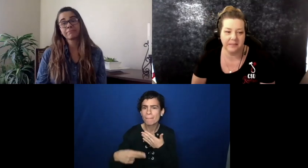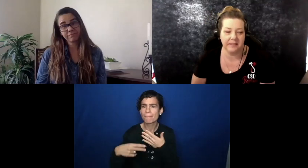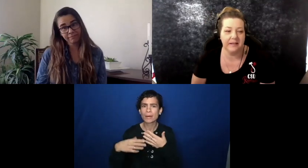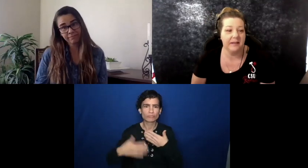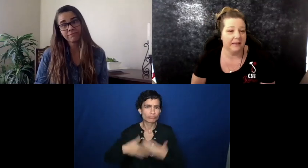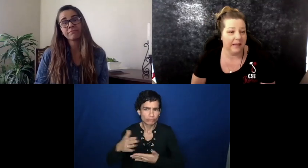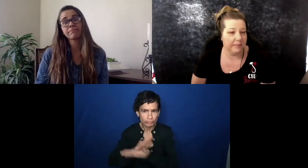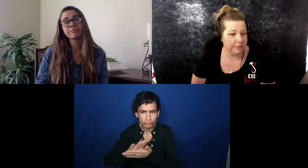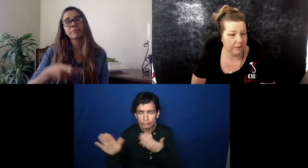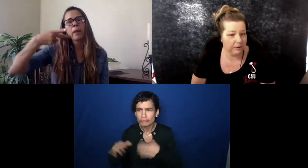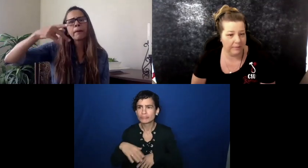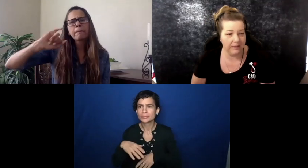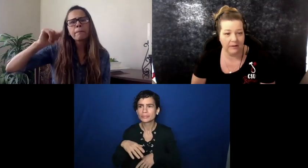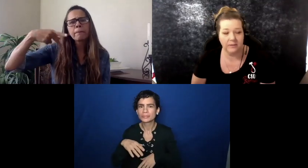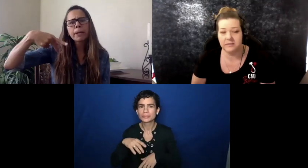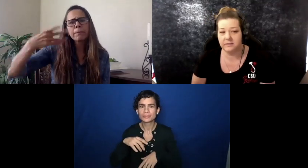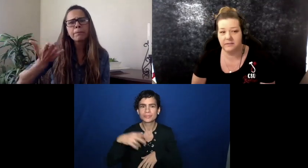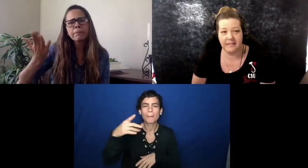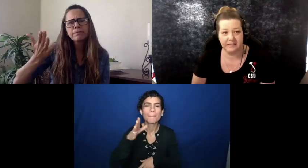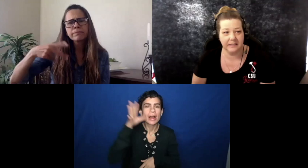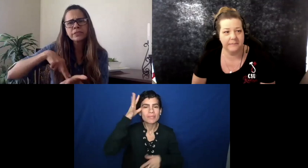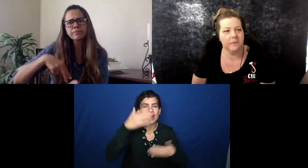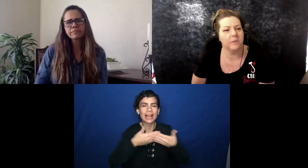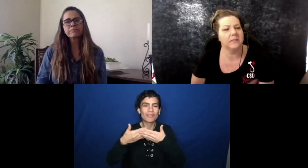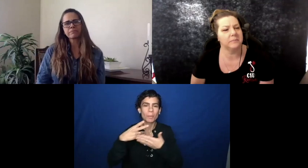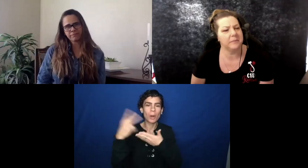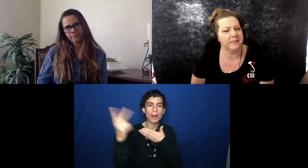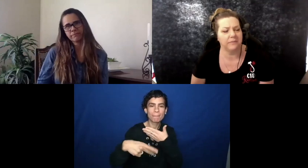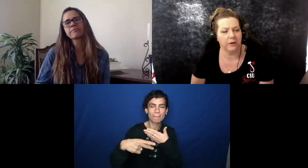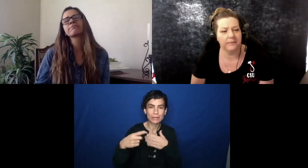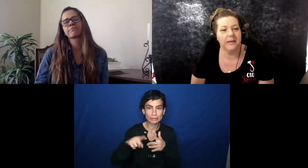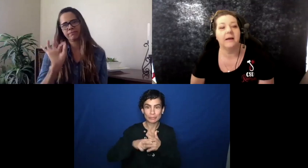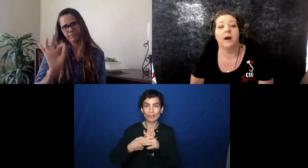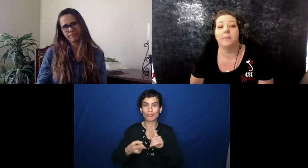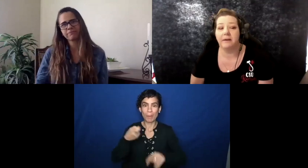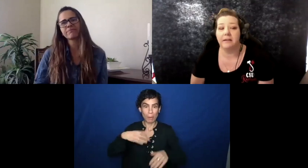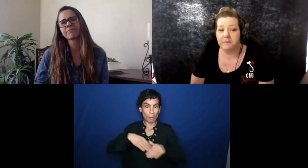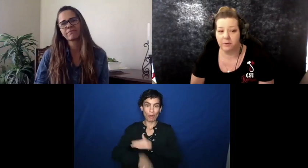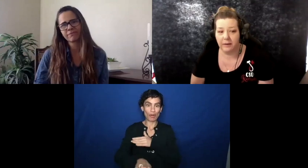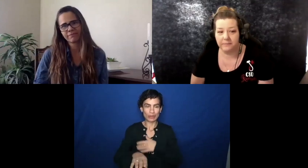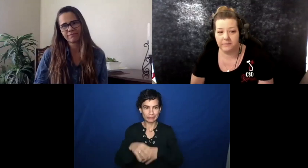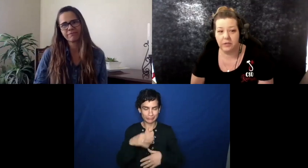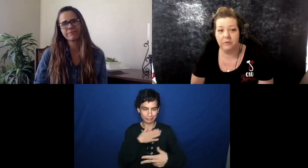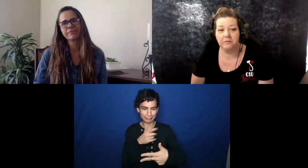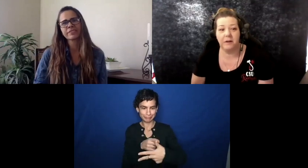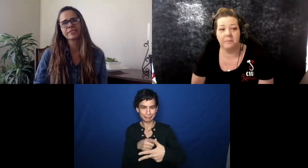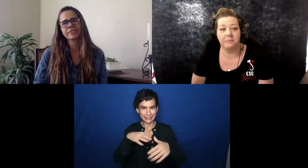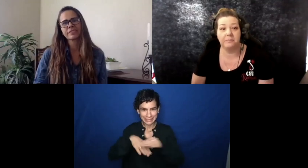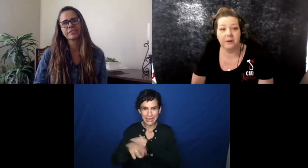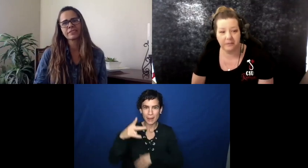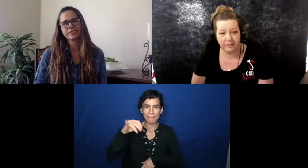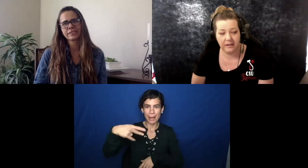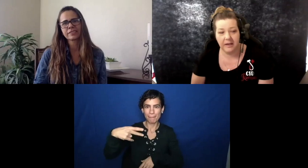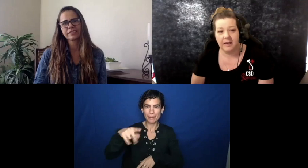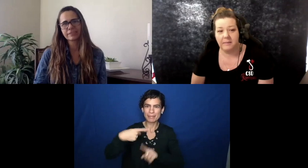campus. They had a PIP program there that was fantastic. What does PIP stand for? Our Parent Infant Program. So from